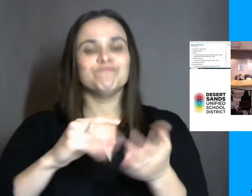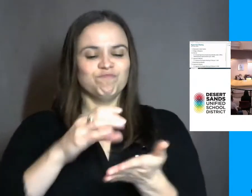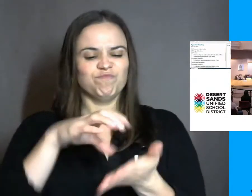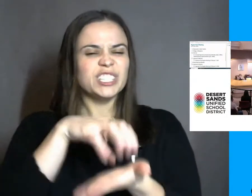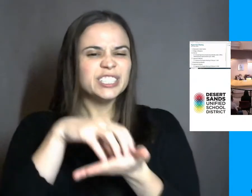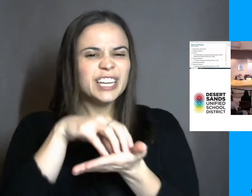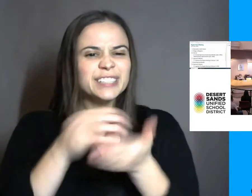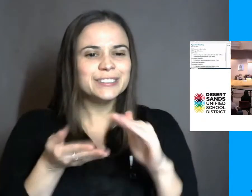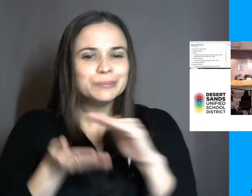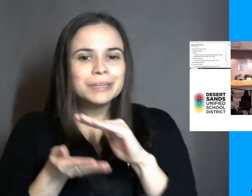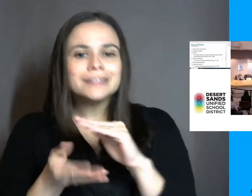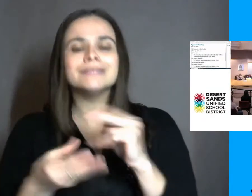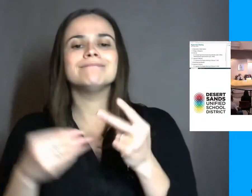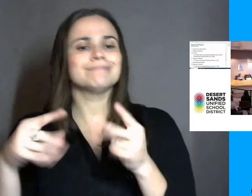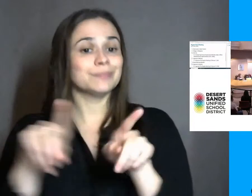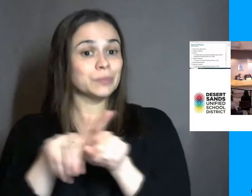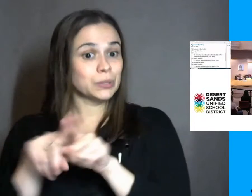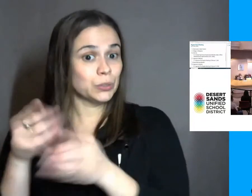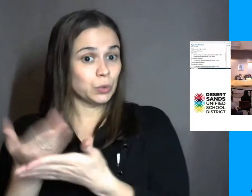for herself.